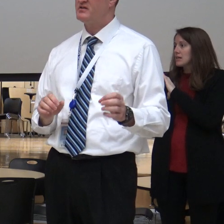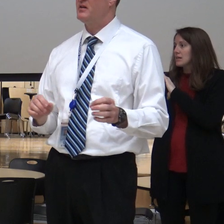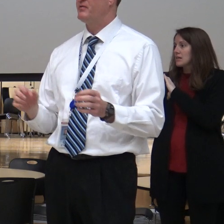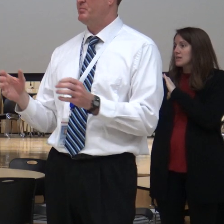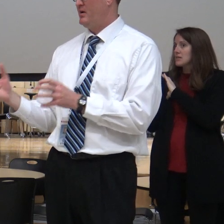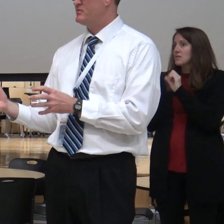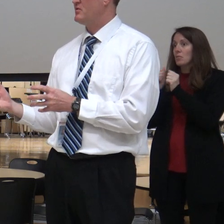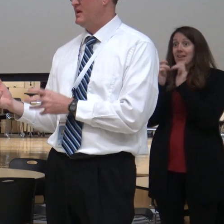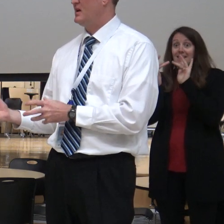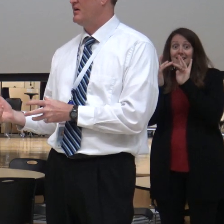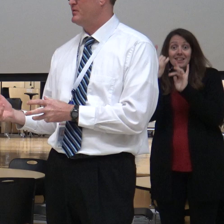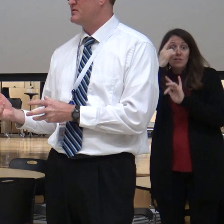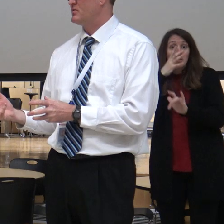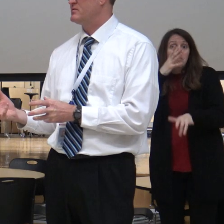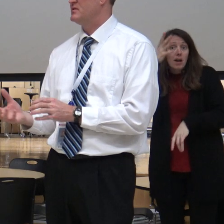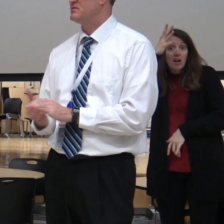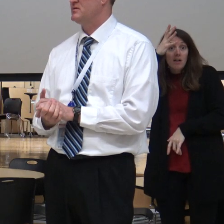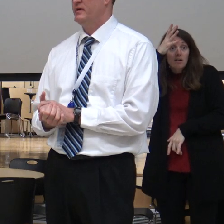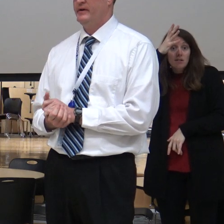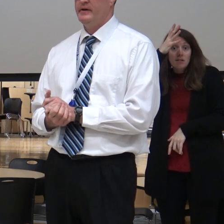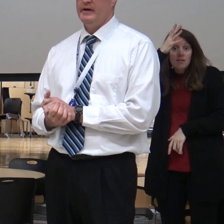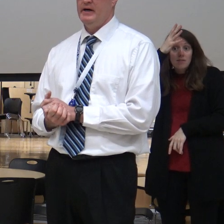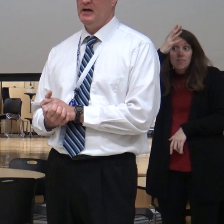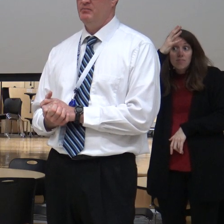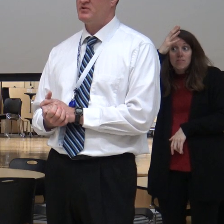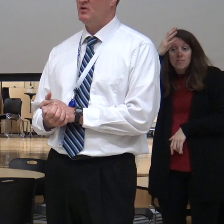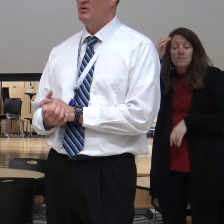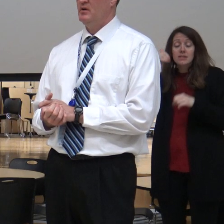those links on there for parents so they can have resources.